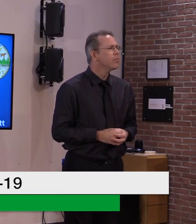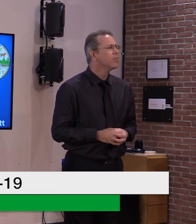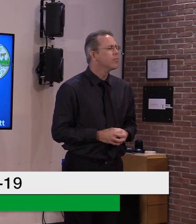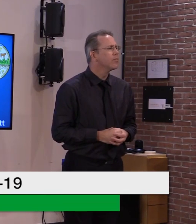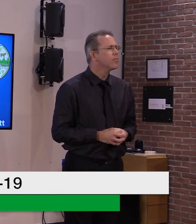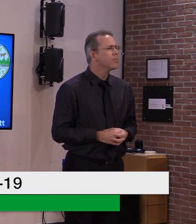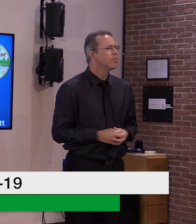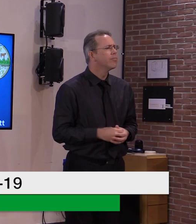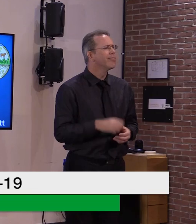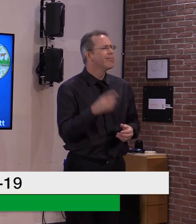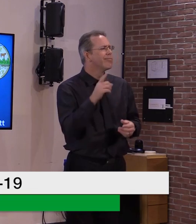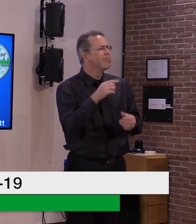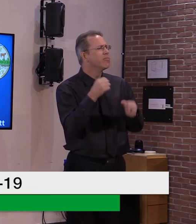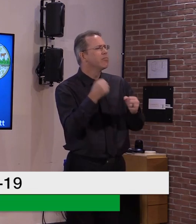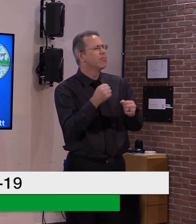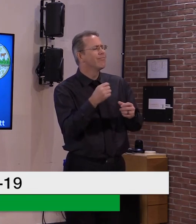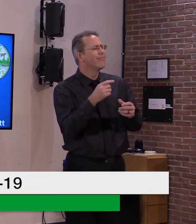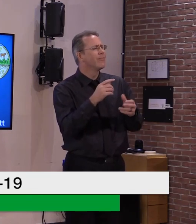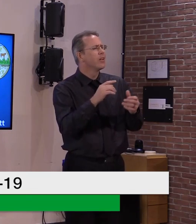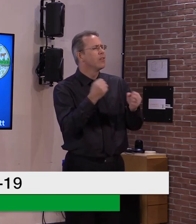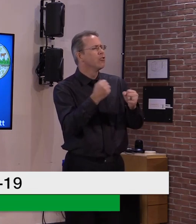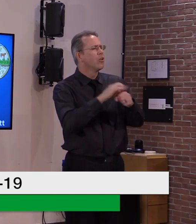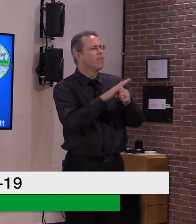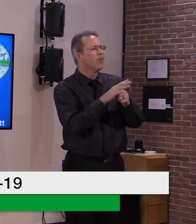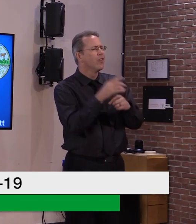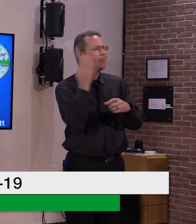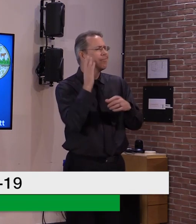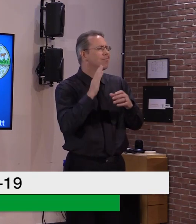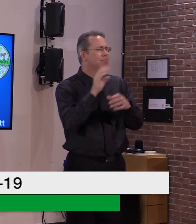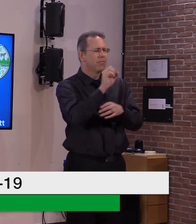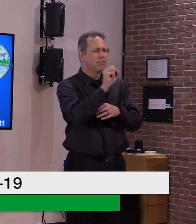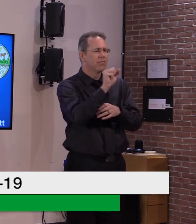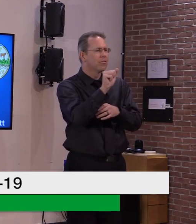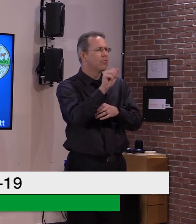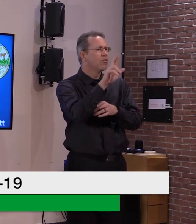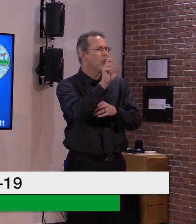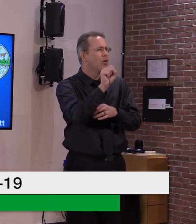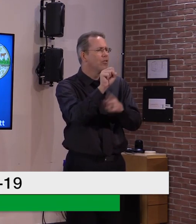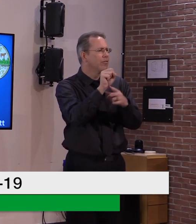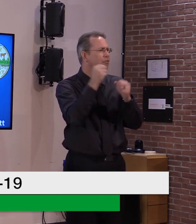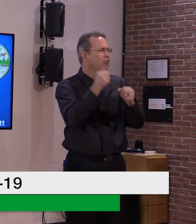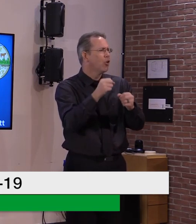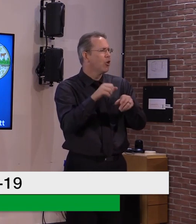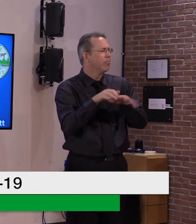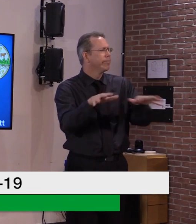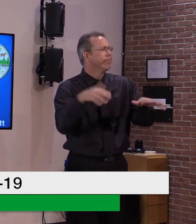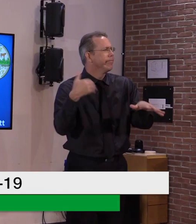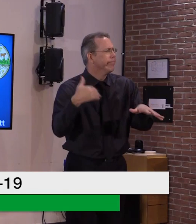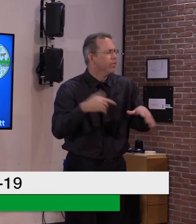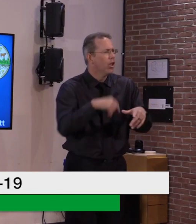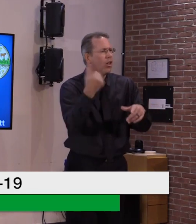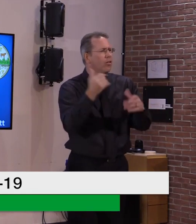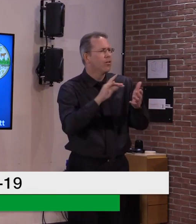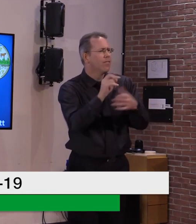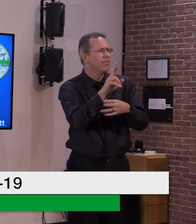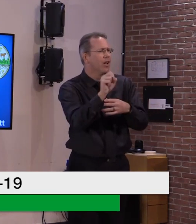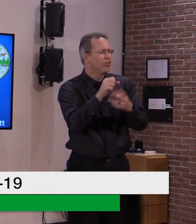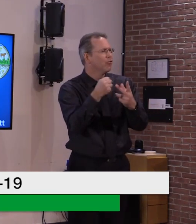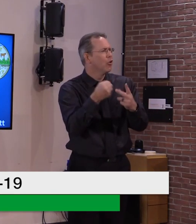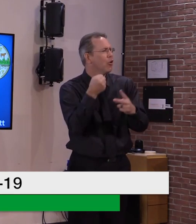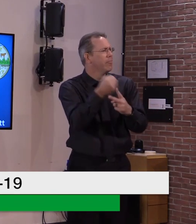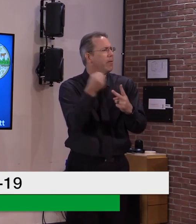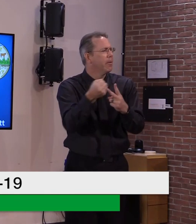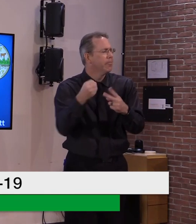day has a cfr of like 15 um and i've uh i've watched the the